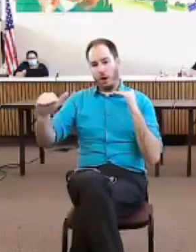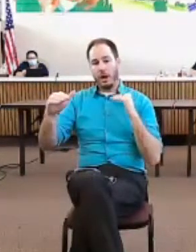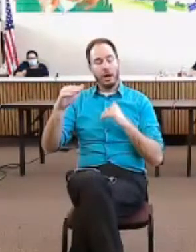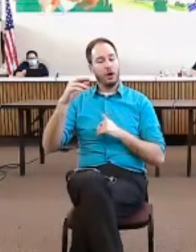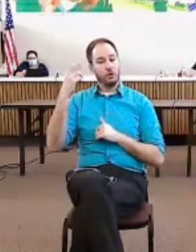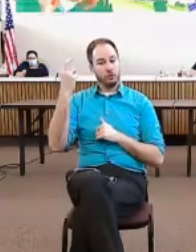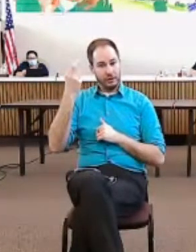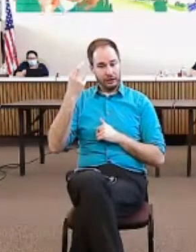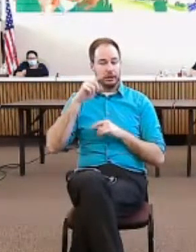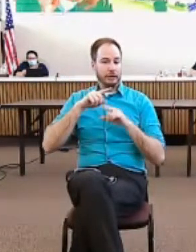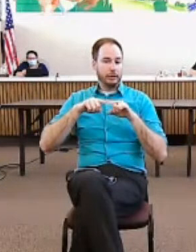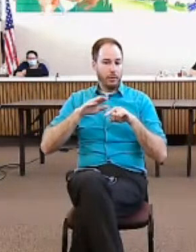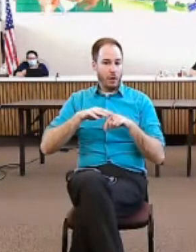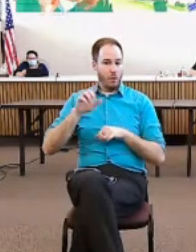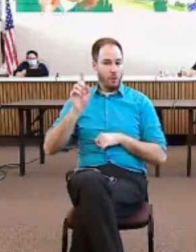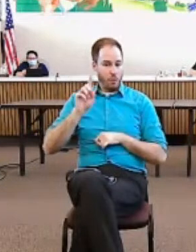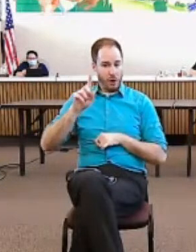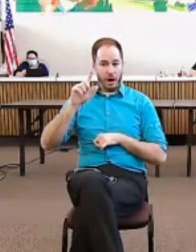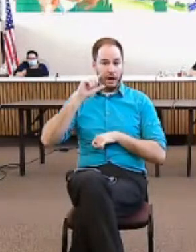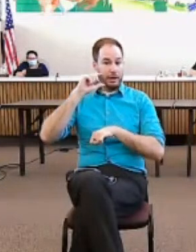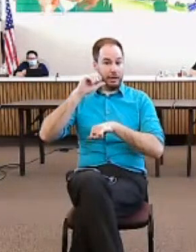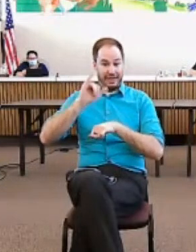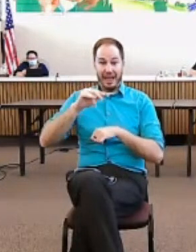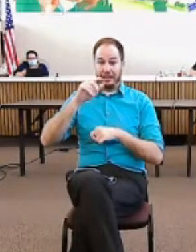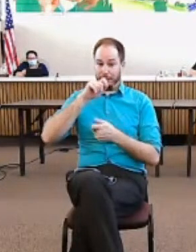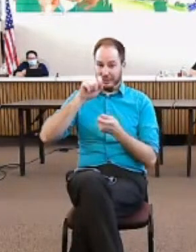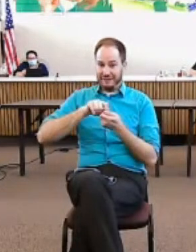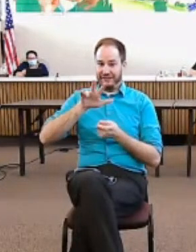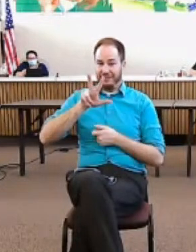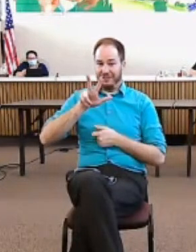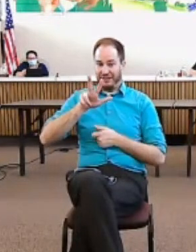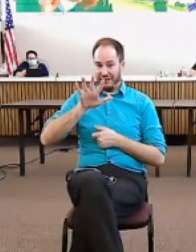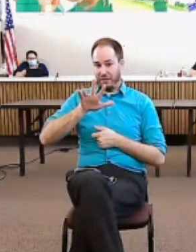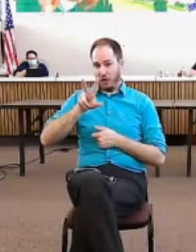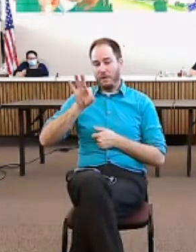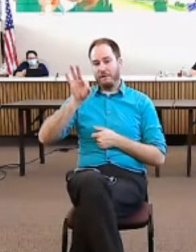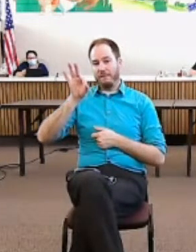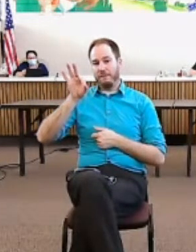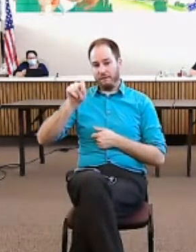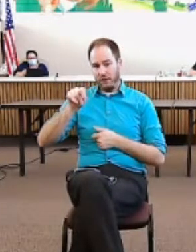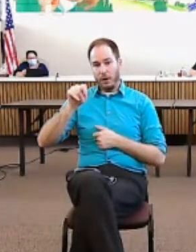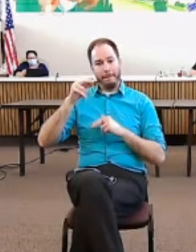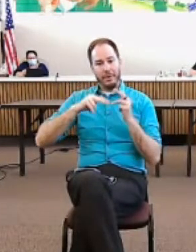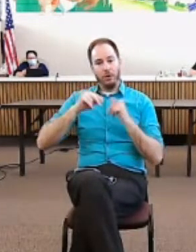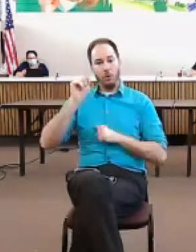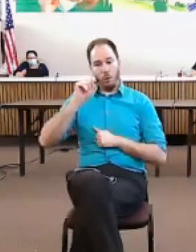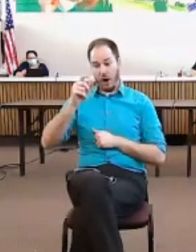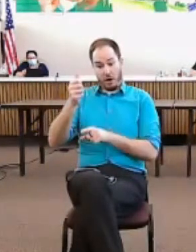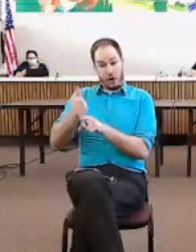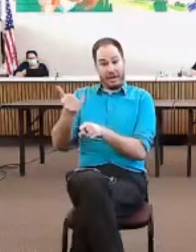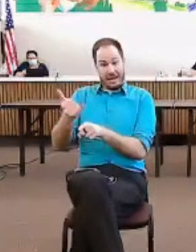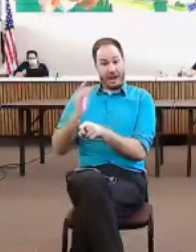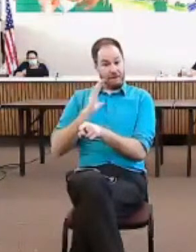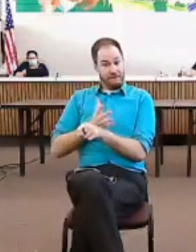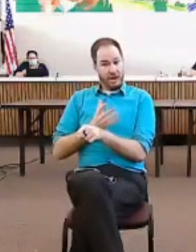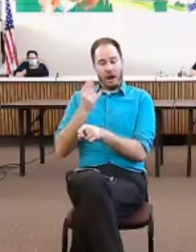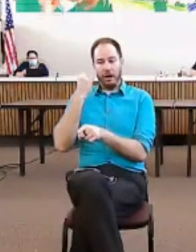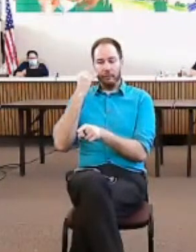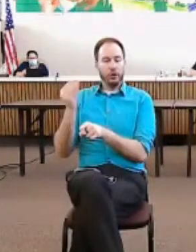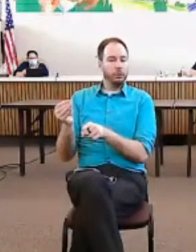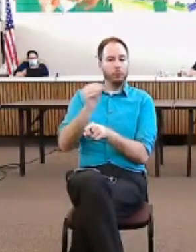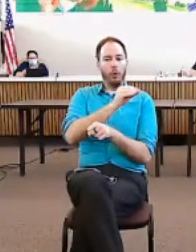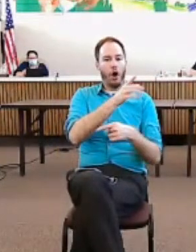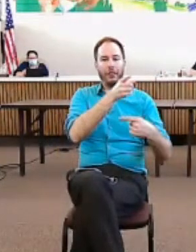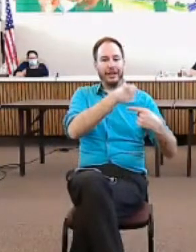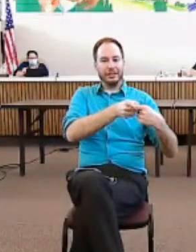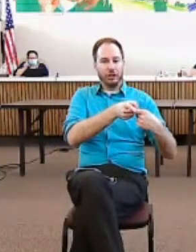Because depending on where you put that 53-foot height, where it's currently located, that's fine. But if you were to put that right near the